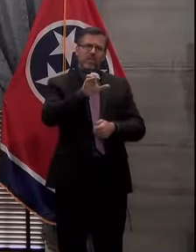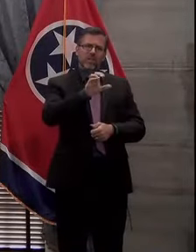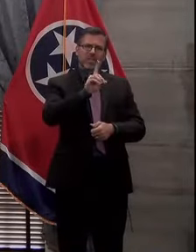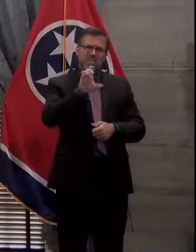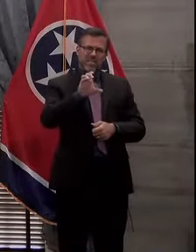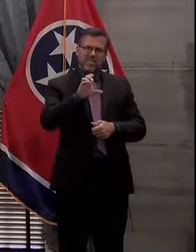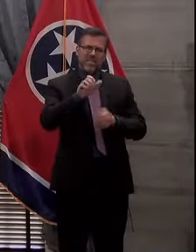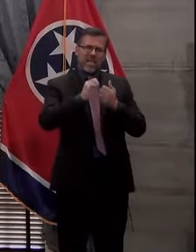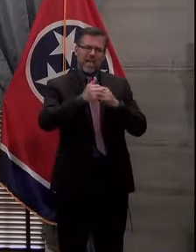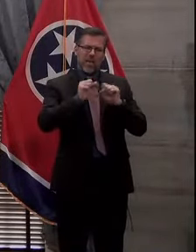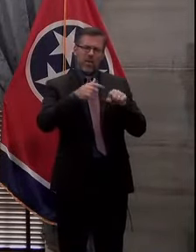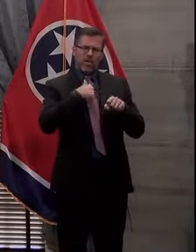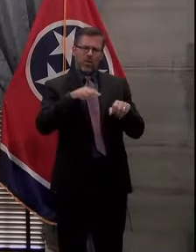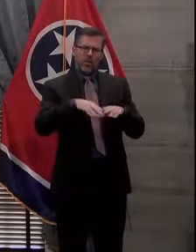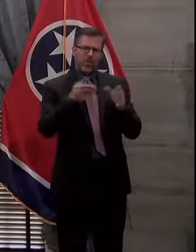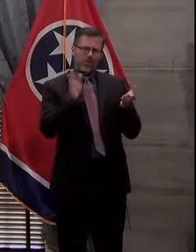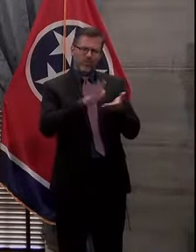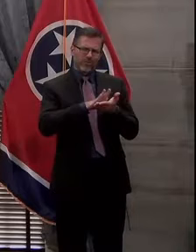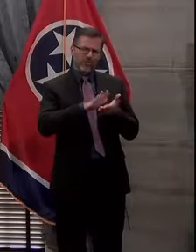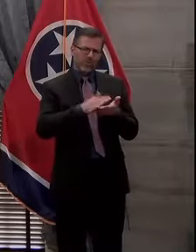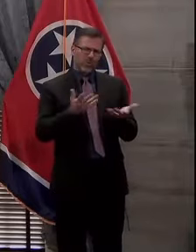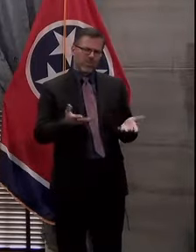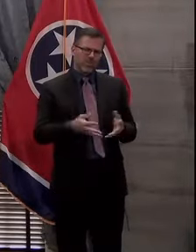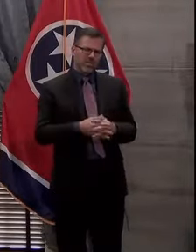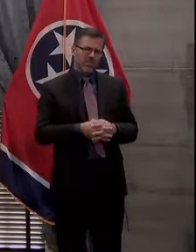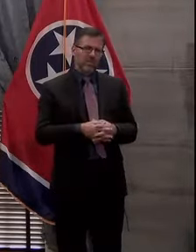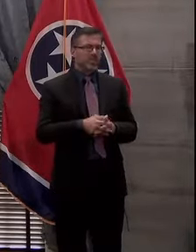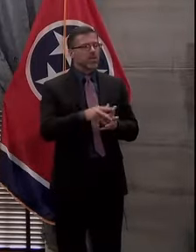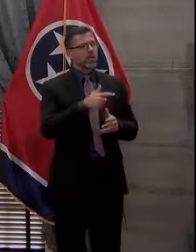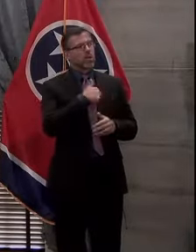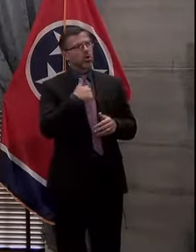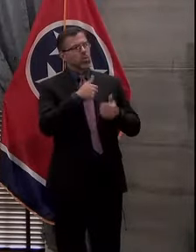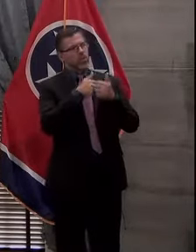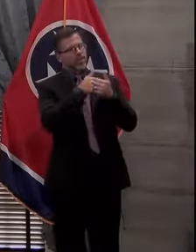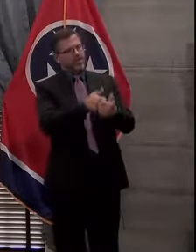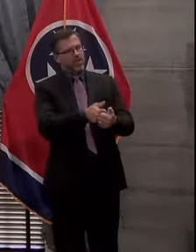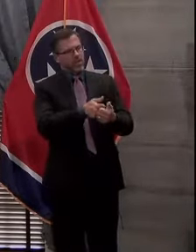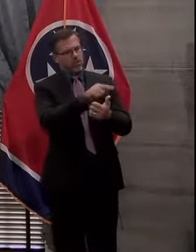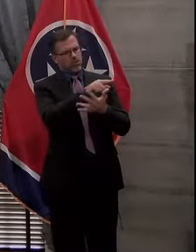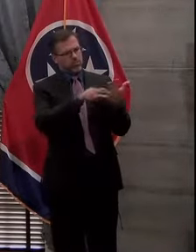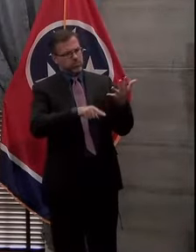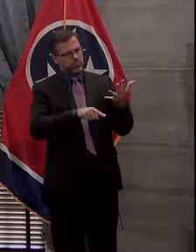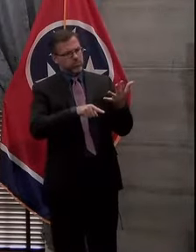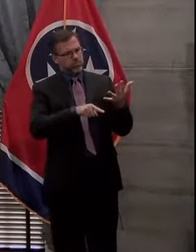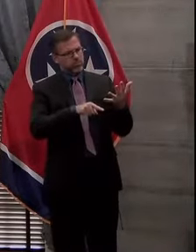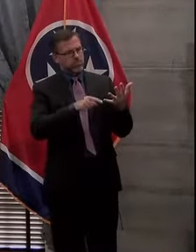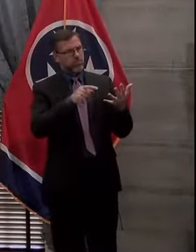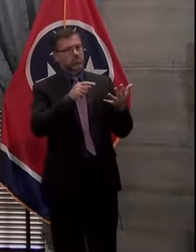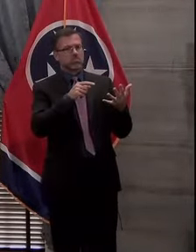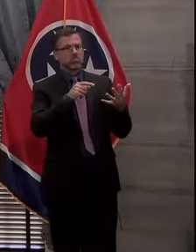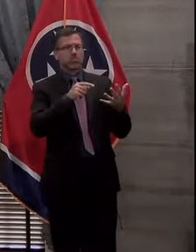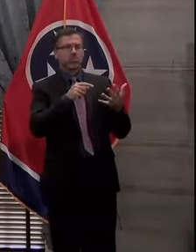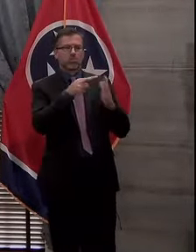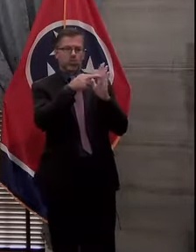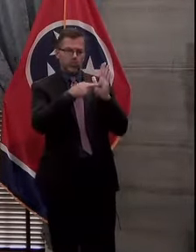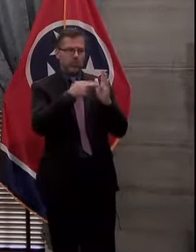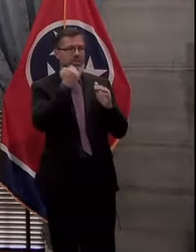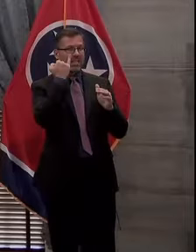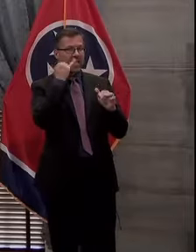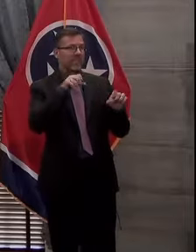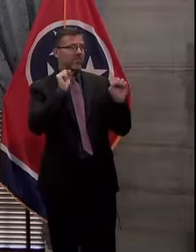reopen schools? Well, we follow the guidelines to the extent that we think that's possible.